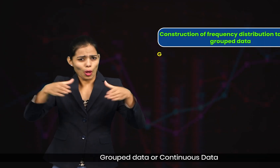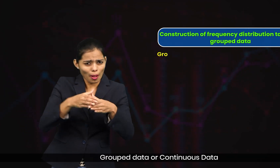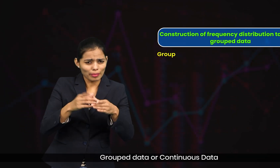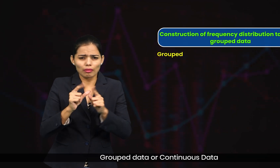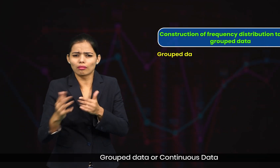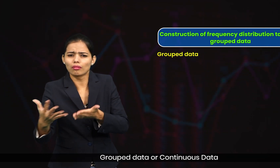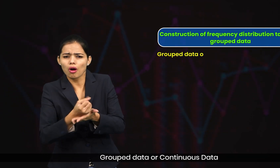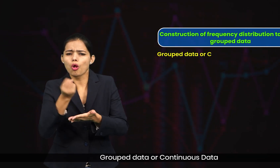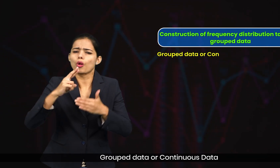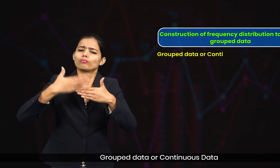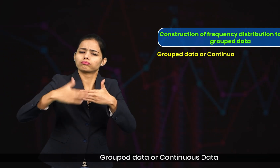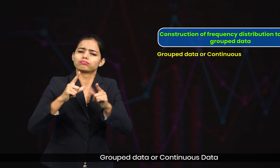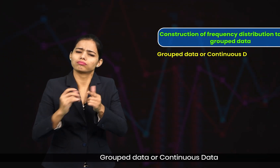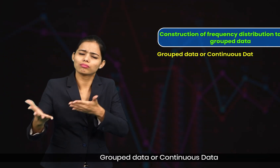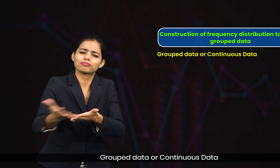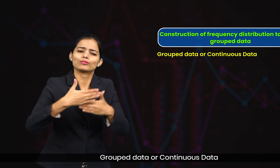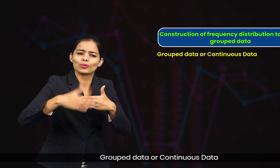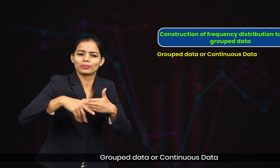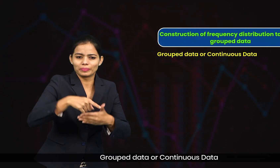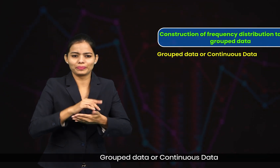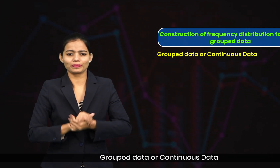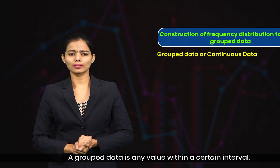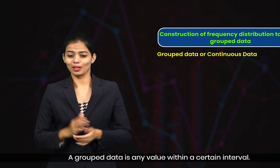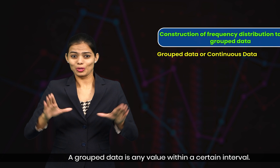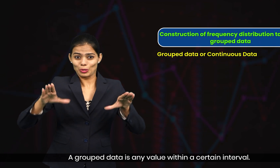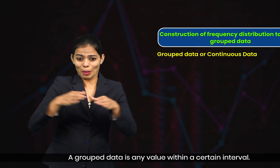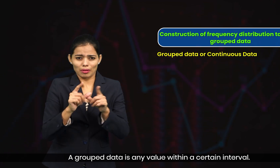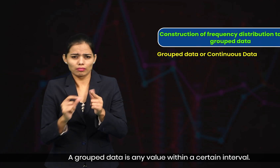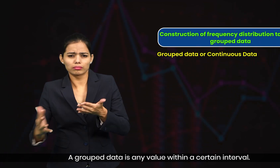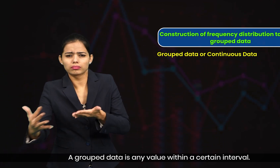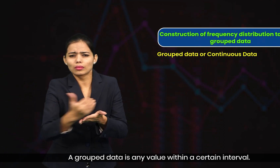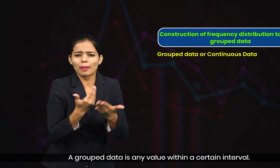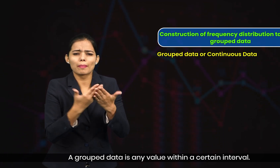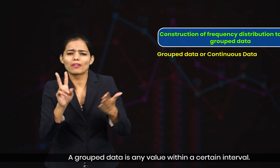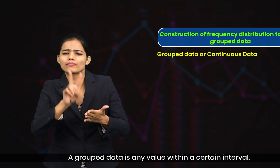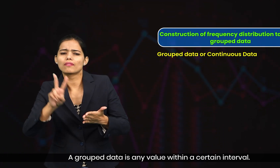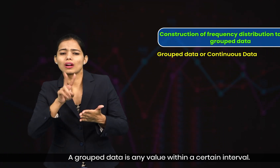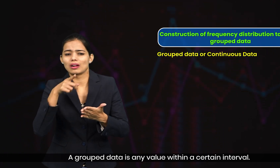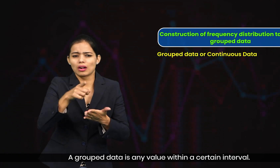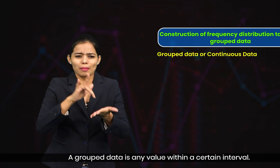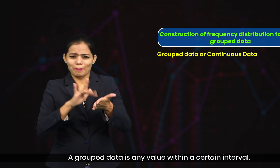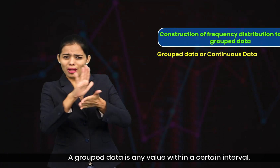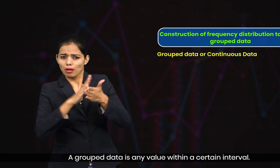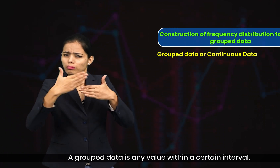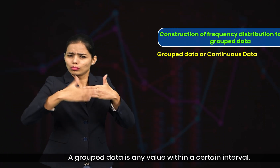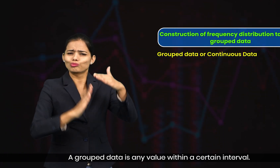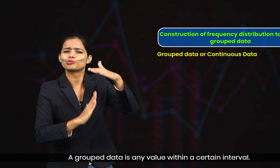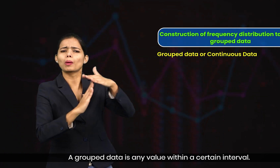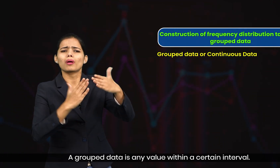Group data or continuous data. A group data is any value within a certain interval.